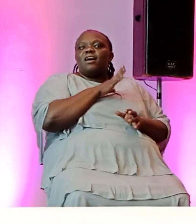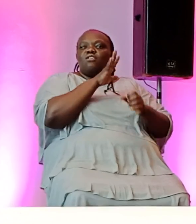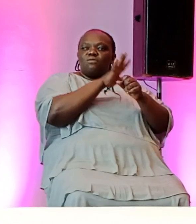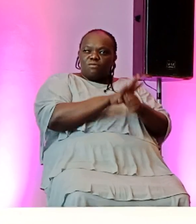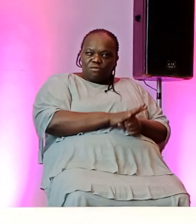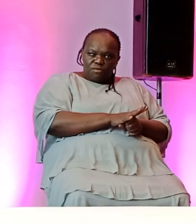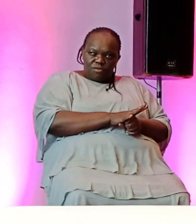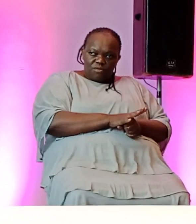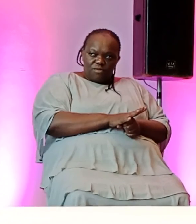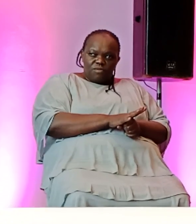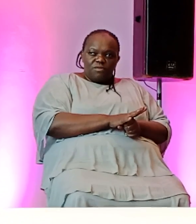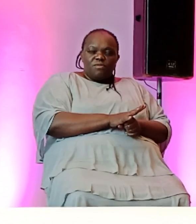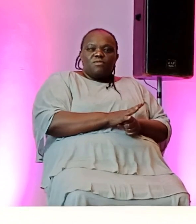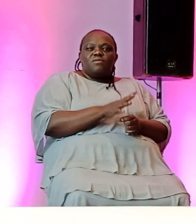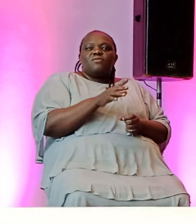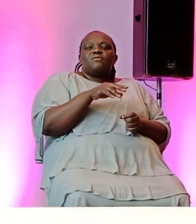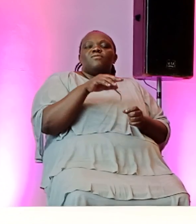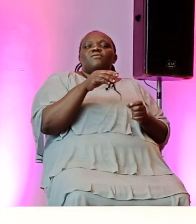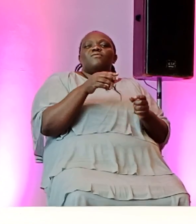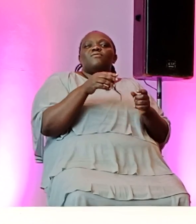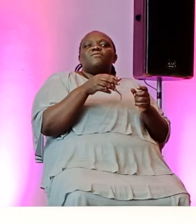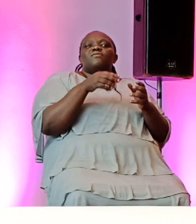prejudice or discrimination.